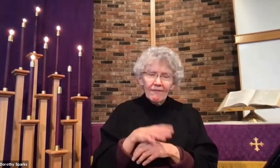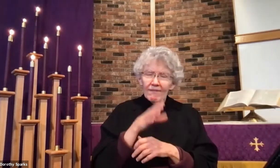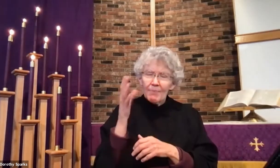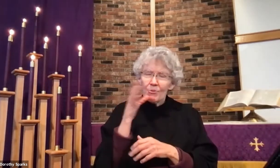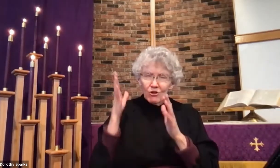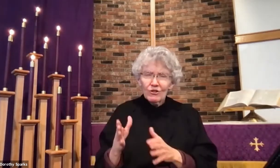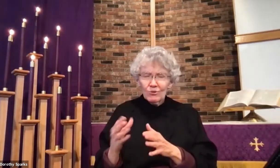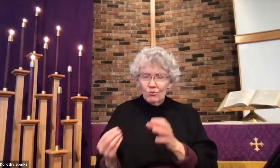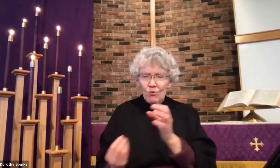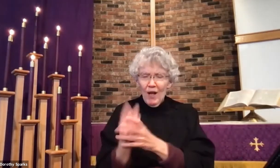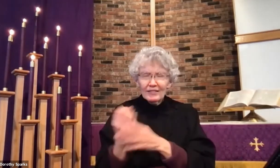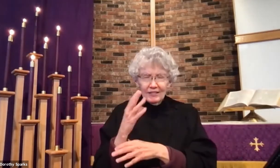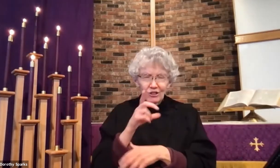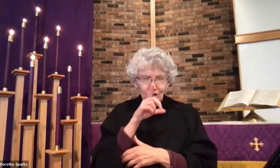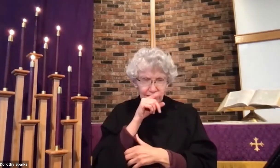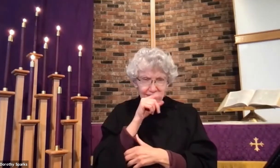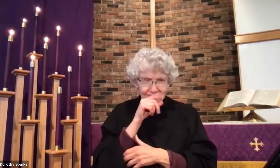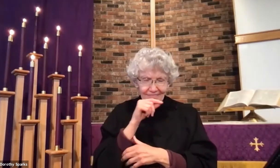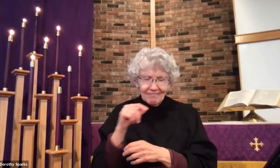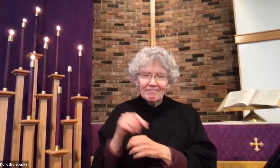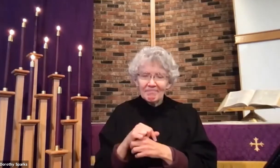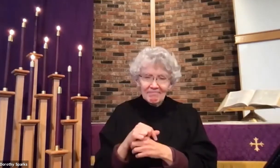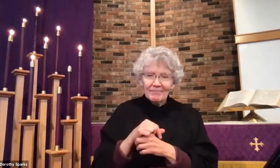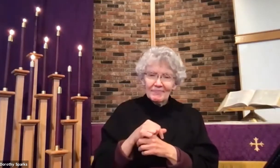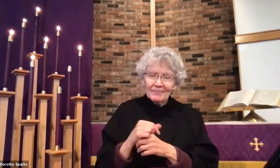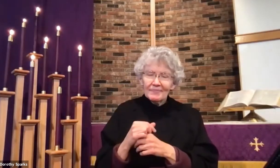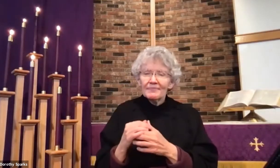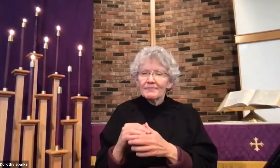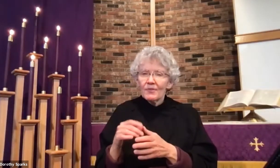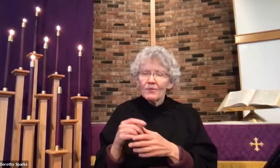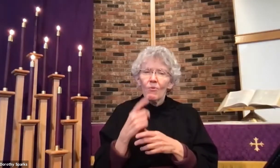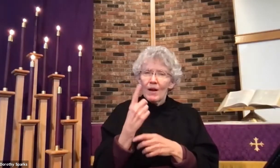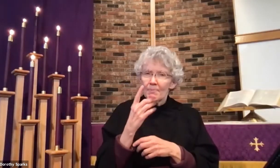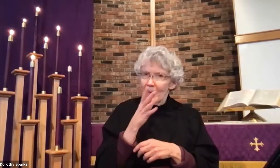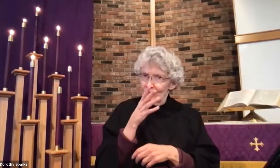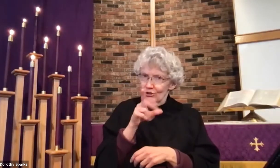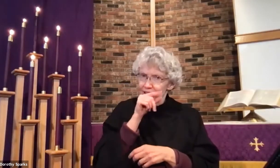I had read a story about this one farmer who was raising some chickens.